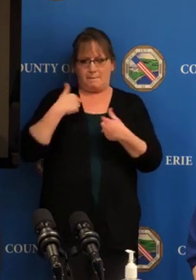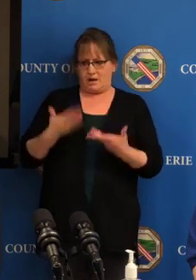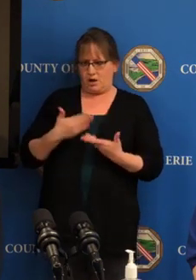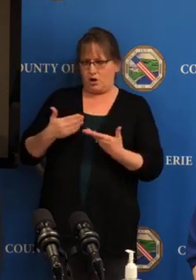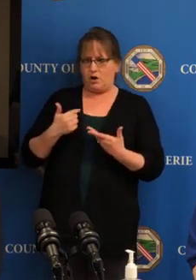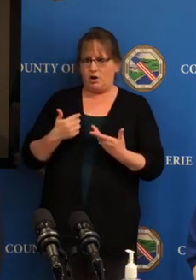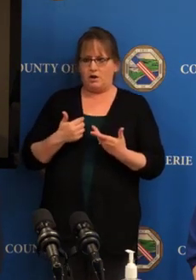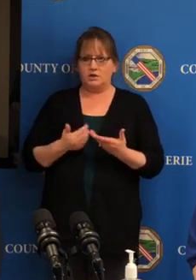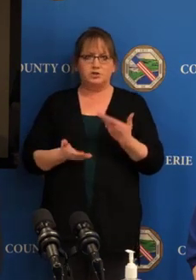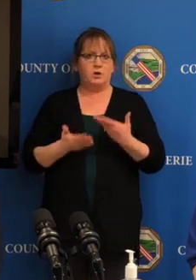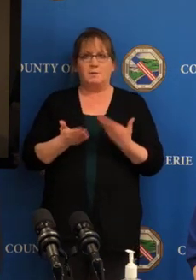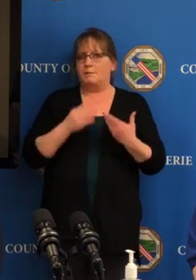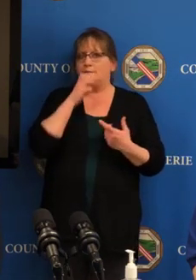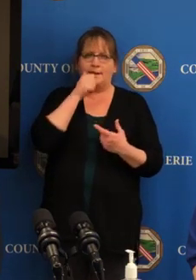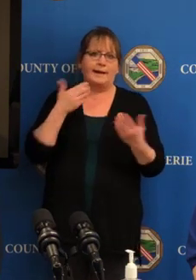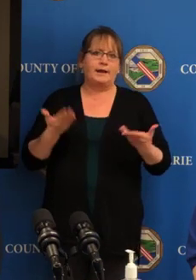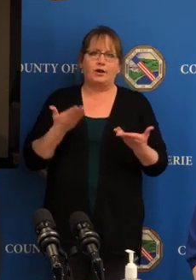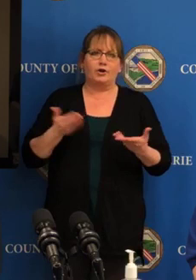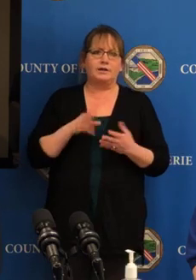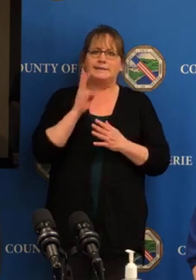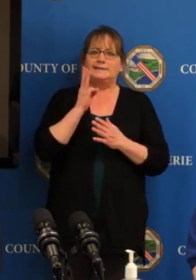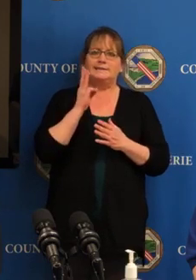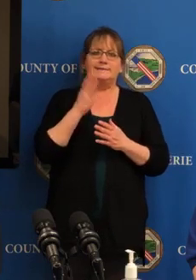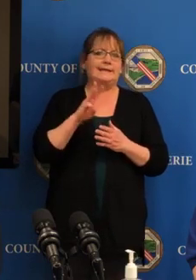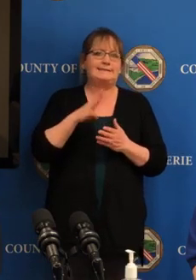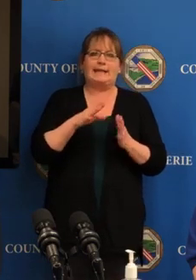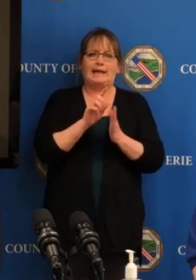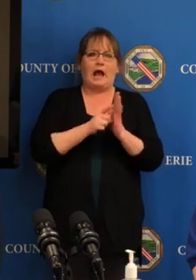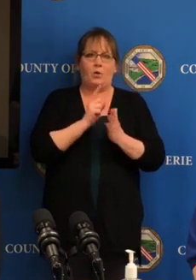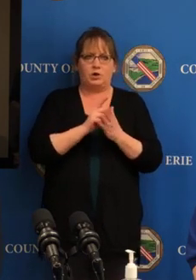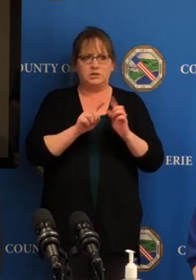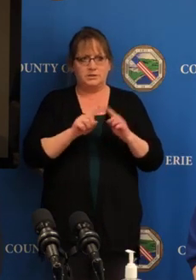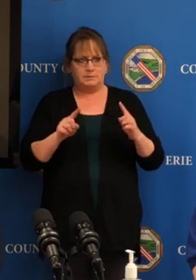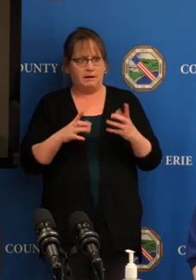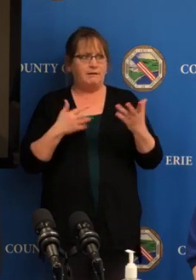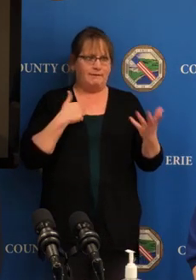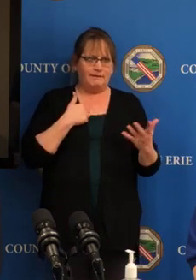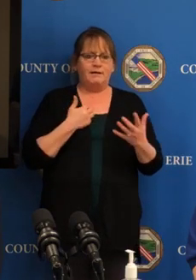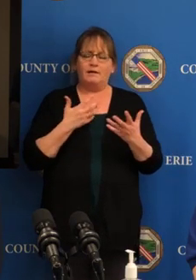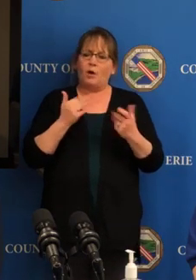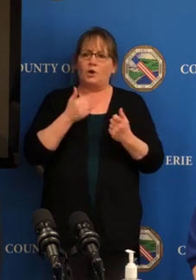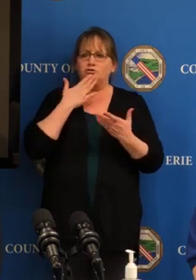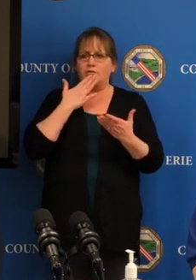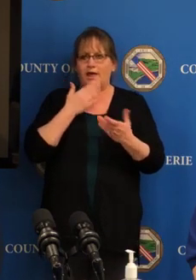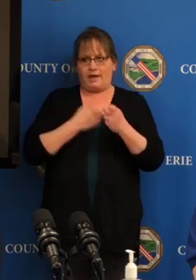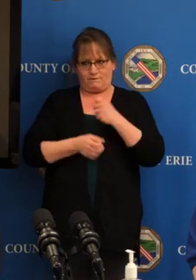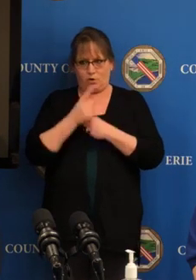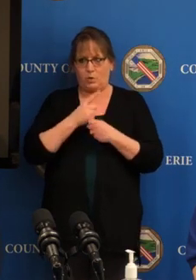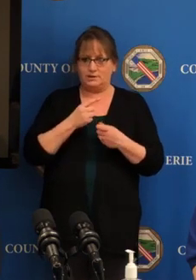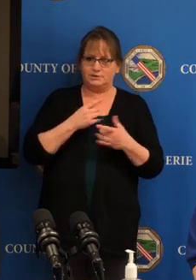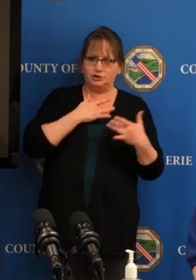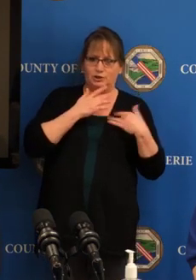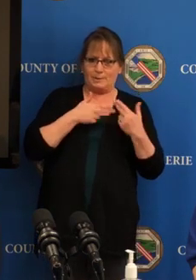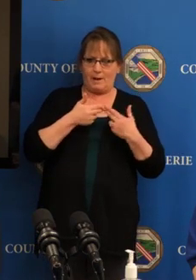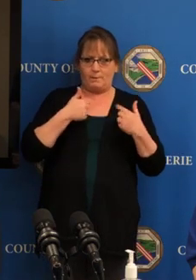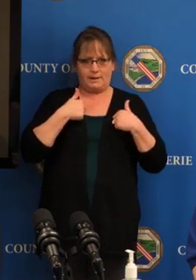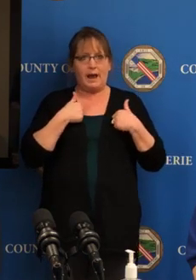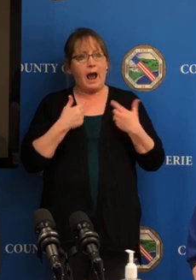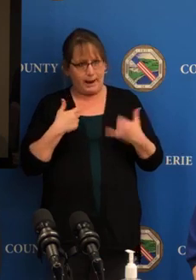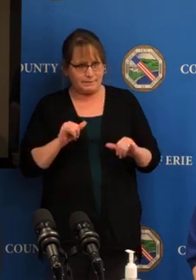standpoint of I'm not here 16 hours. I want to thank everybody who's been concerned about my well-being. I'm getting sleep, so I am getting